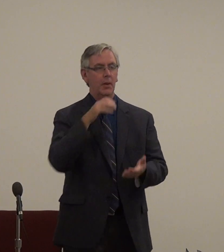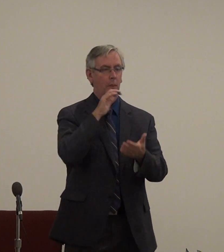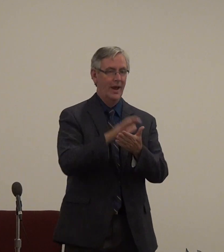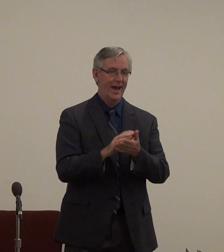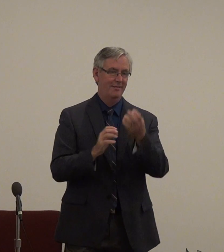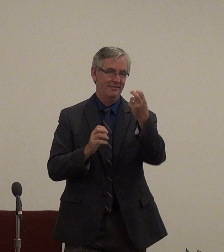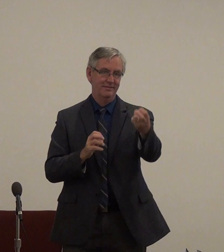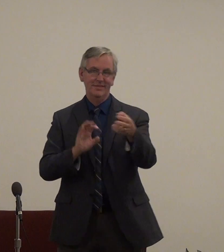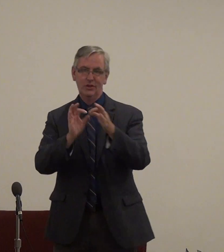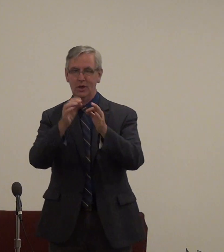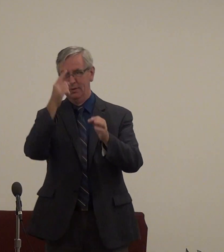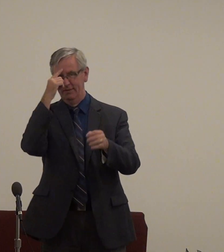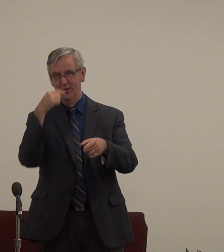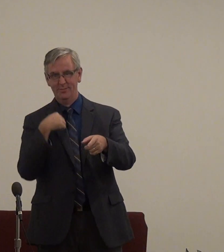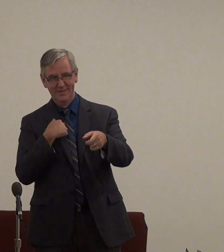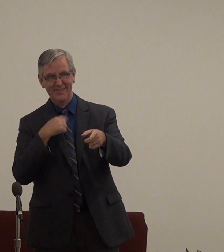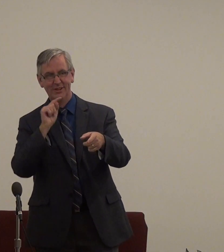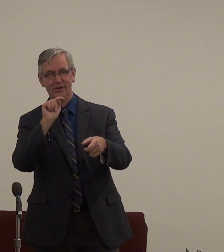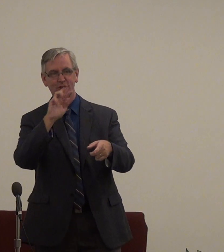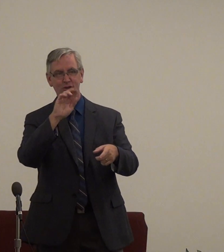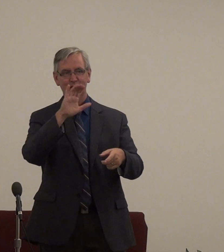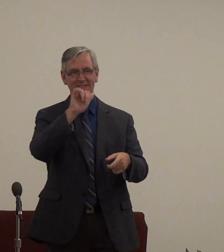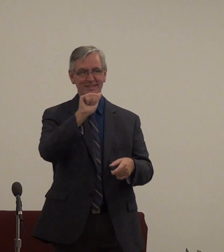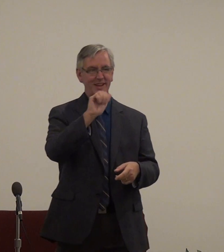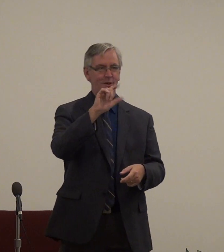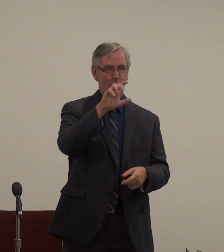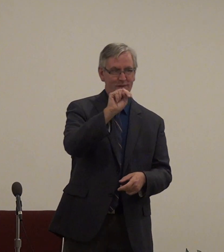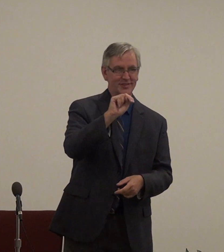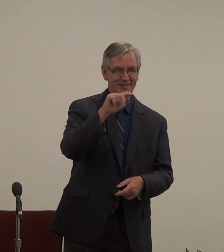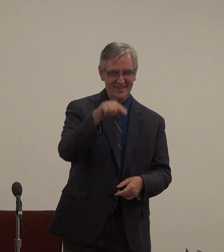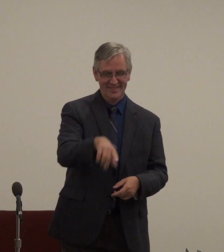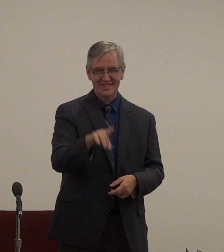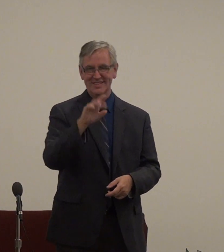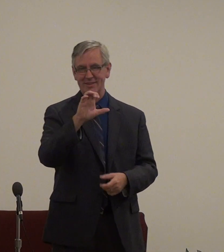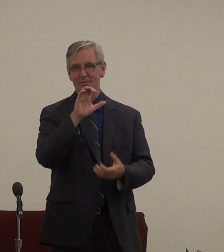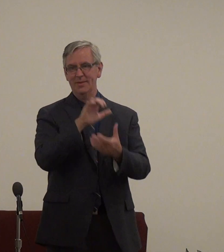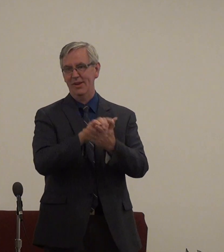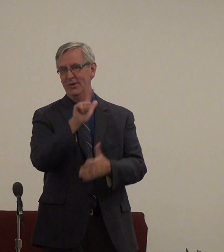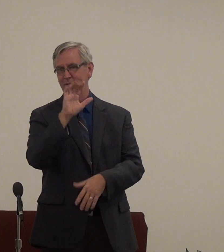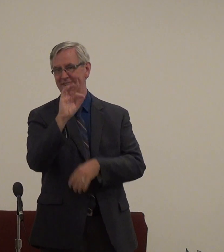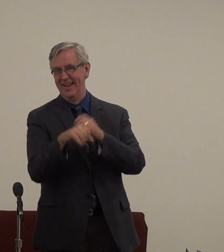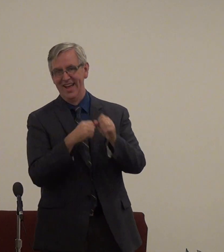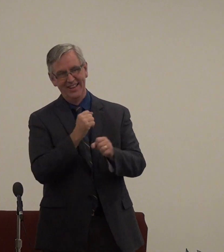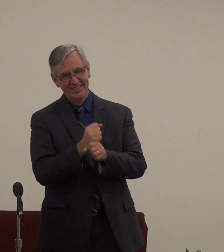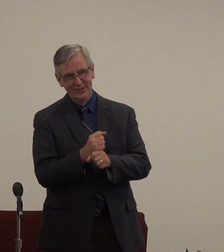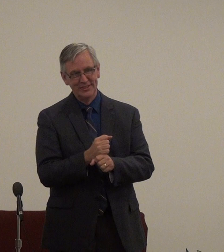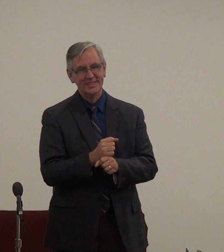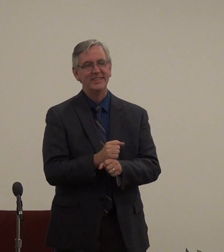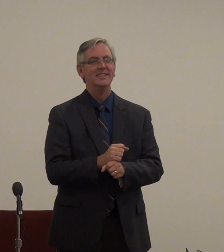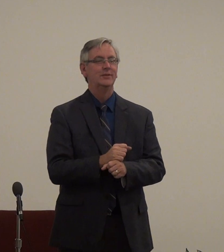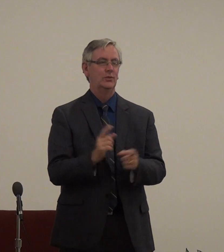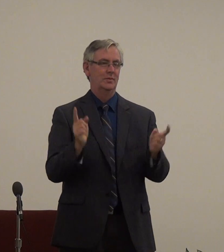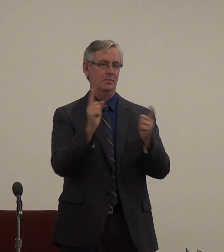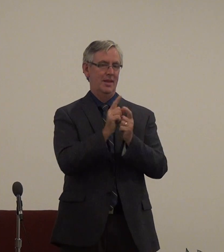gospel. My wife is here interpreting for me. This is Tricia. This December, we will have been